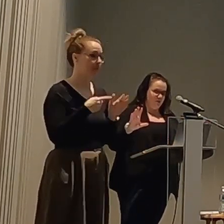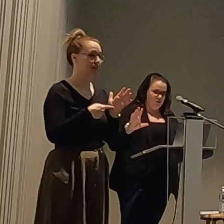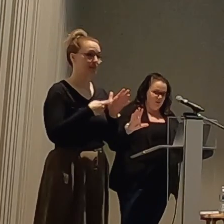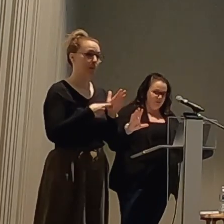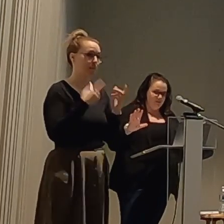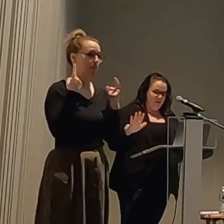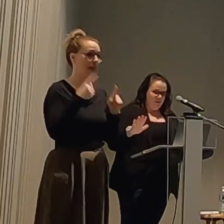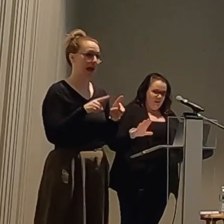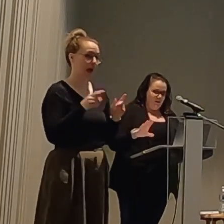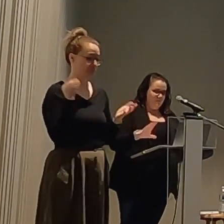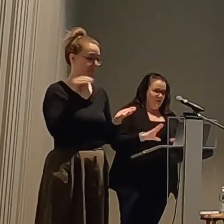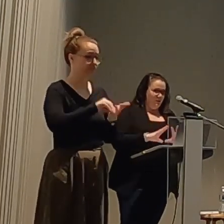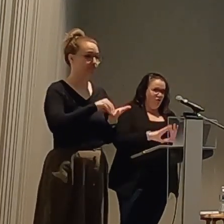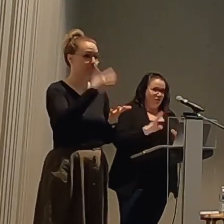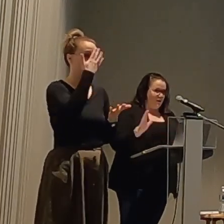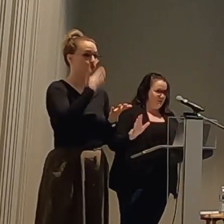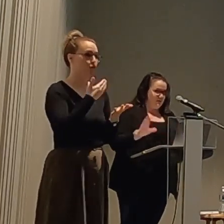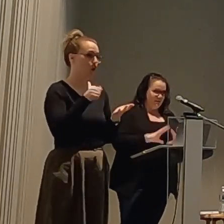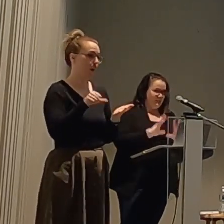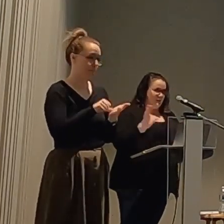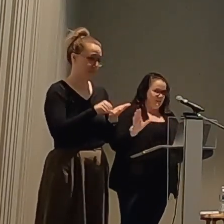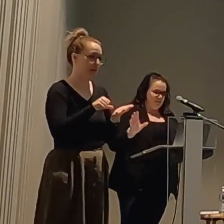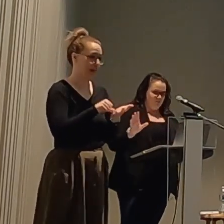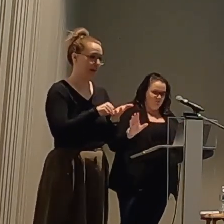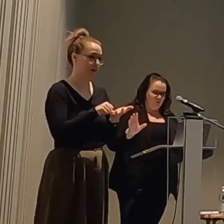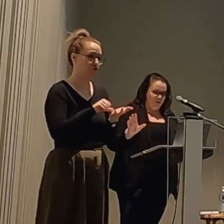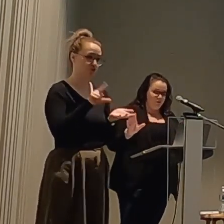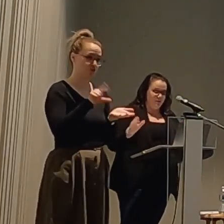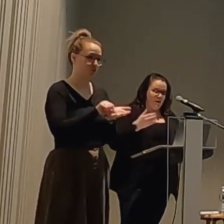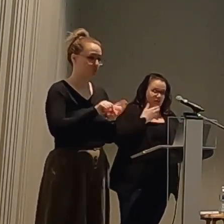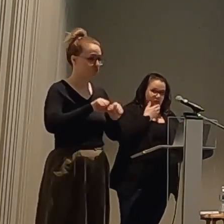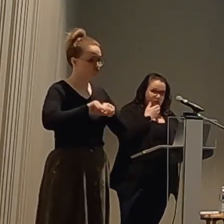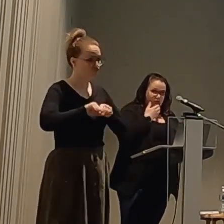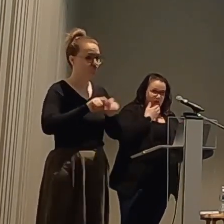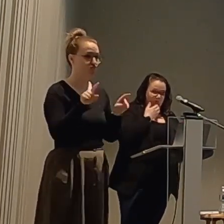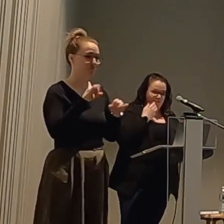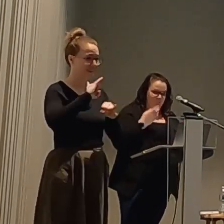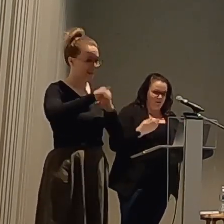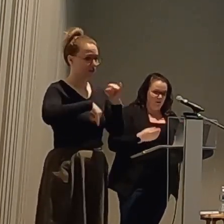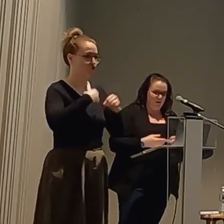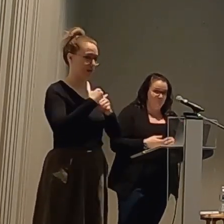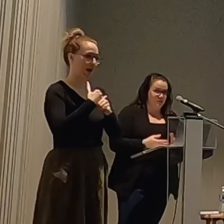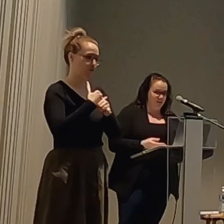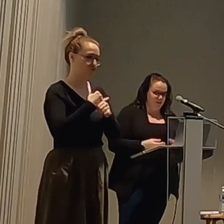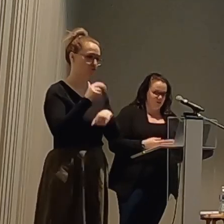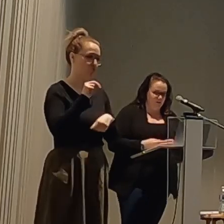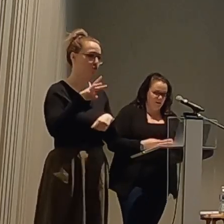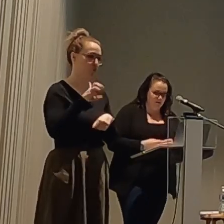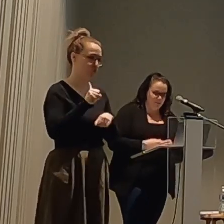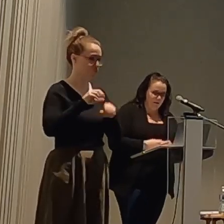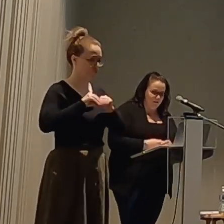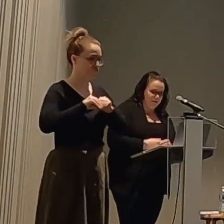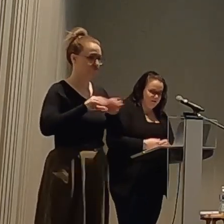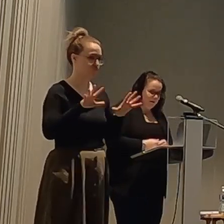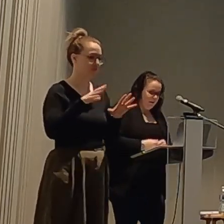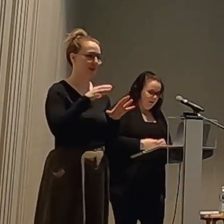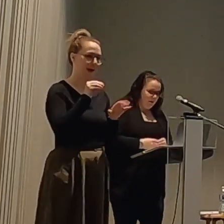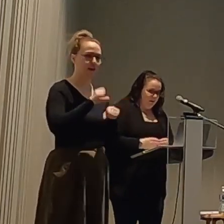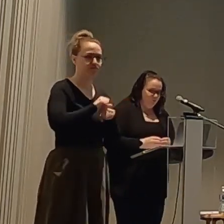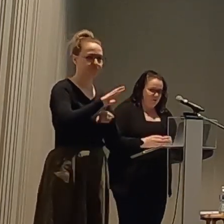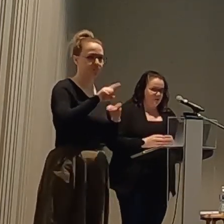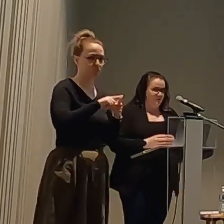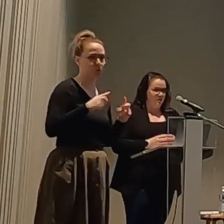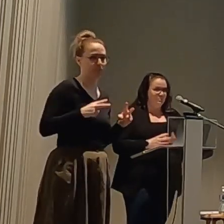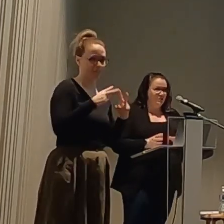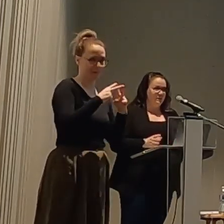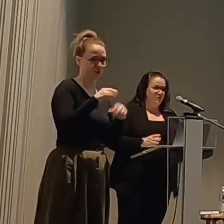page images across, as I said before, international newspapers, but particularly in Paris.